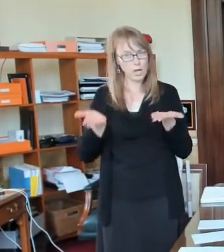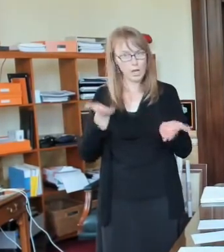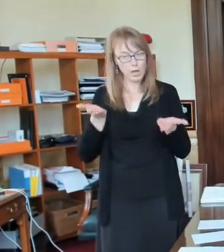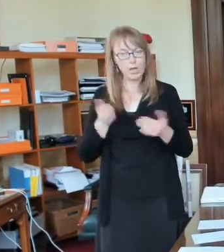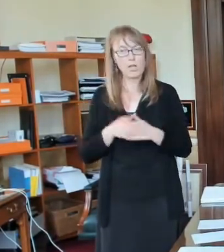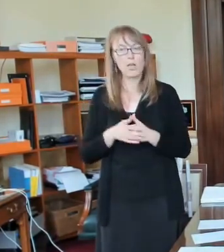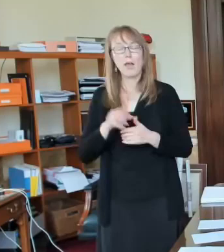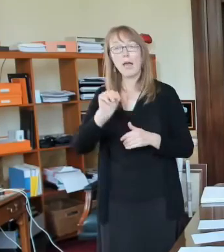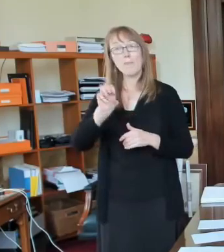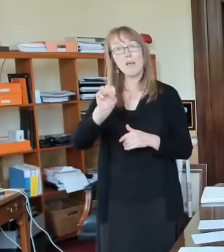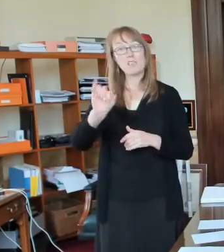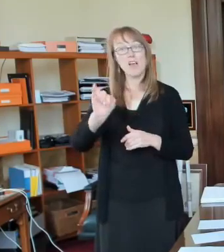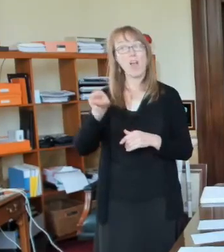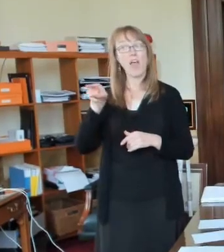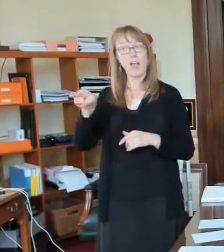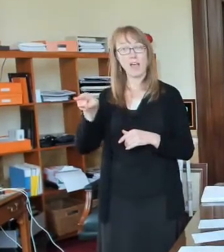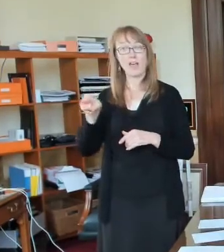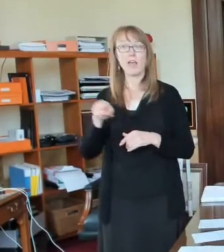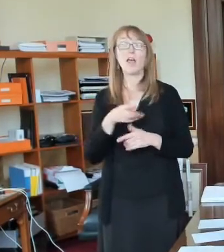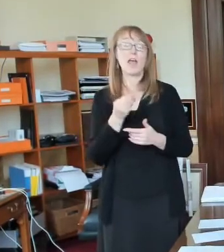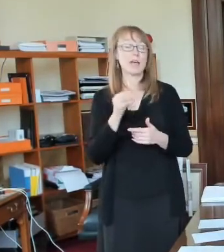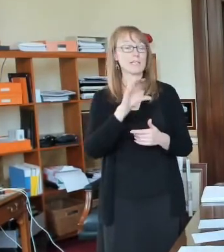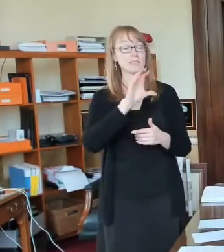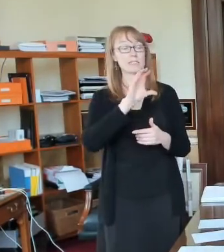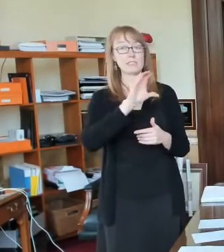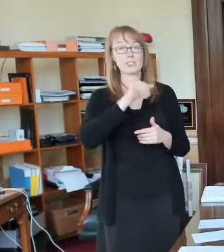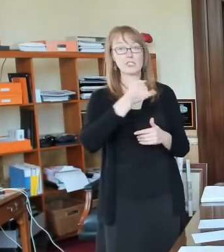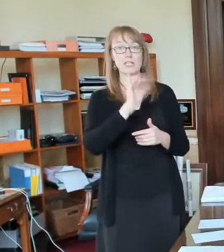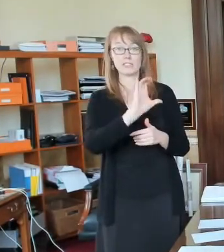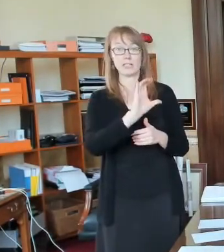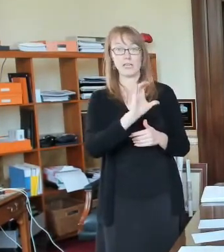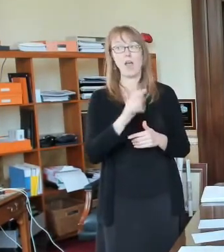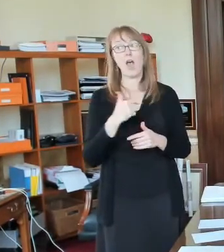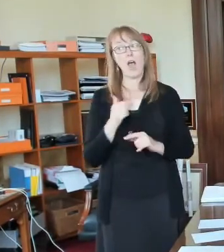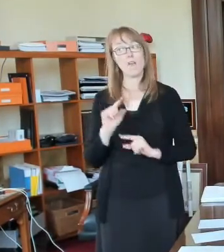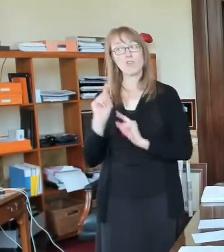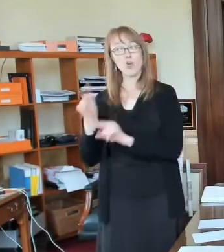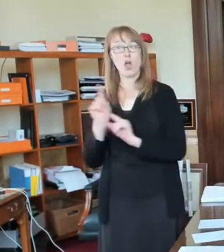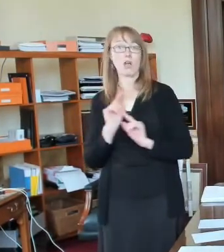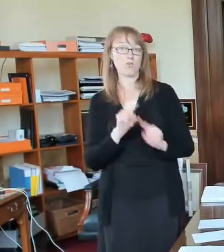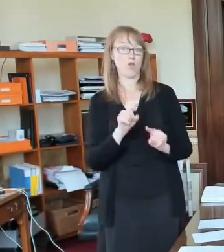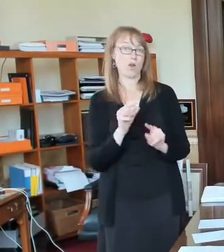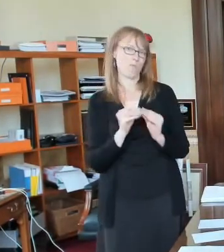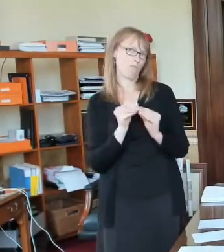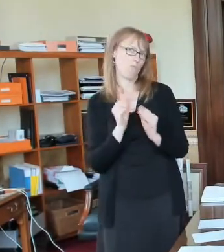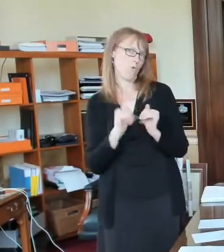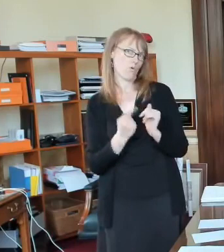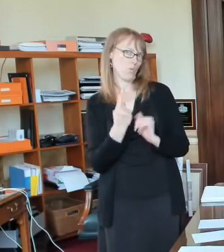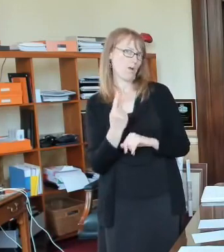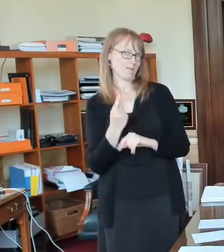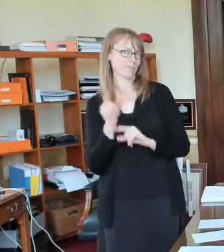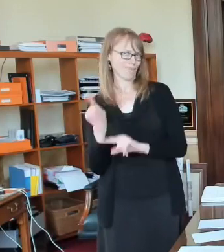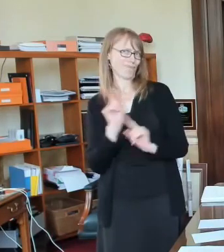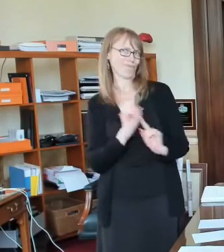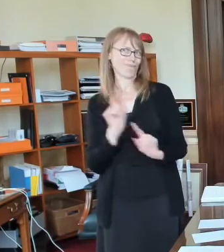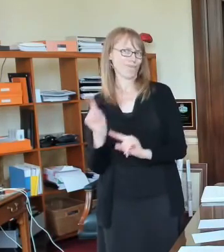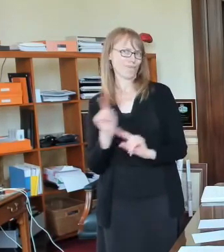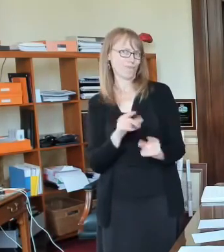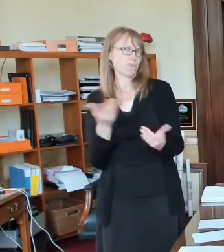and CJC more than once. And I will say I've never eaten a meal there. So,